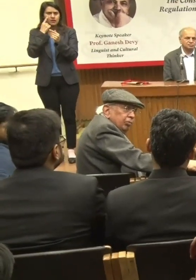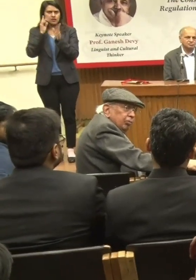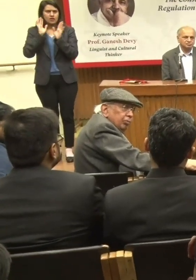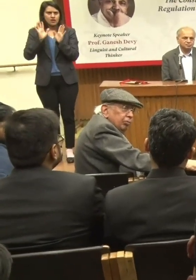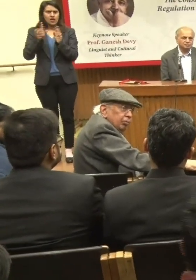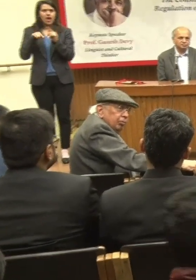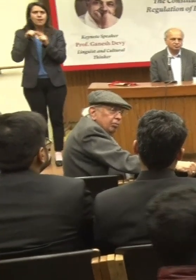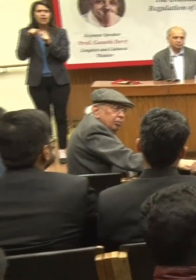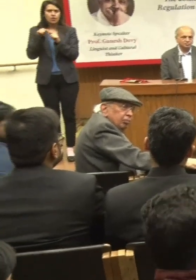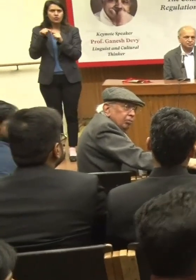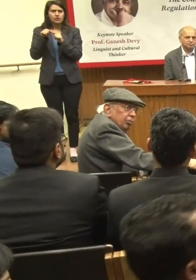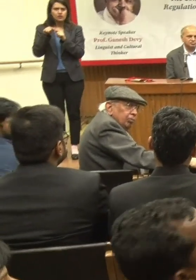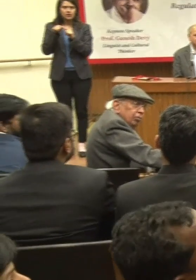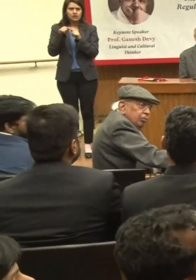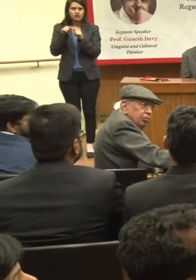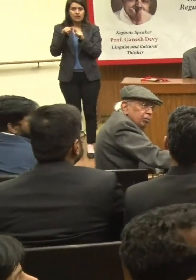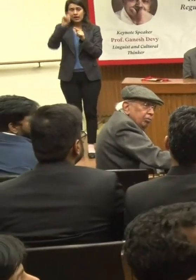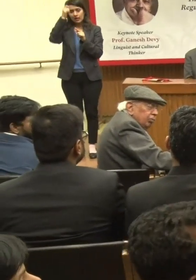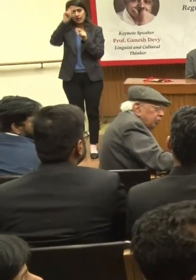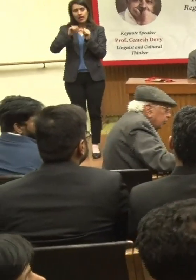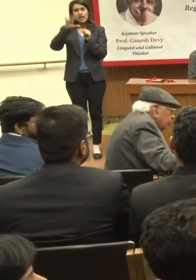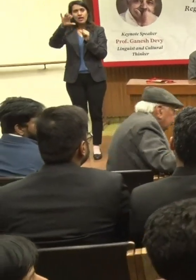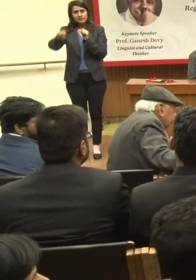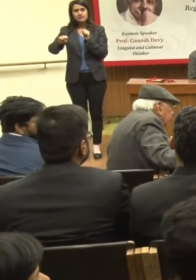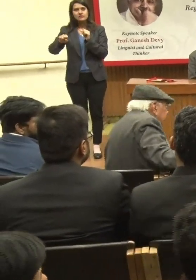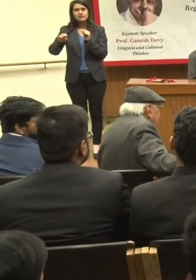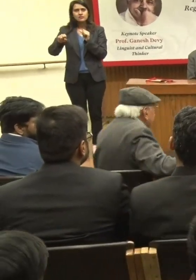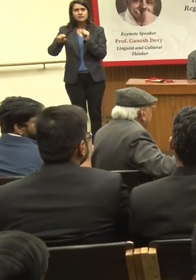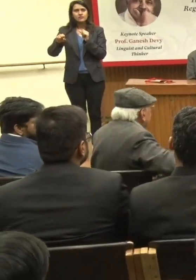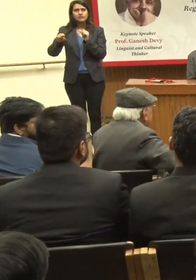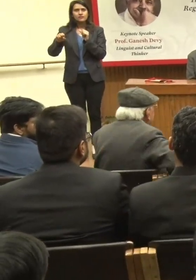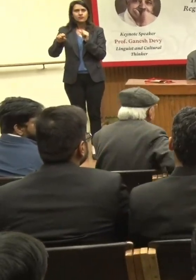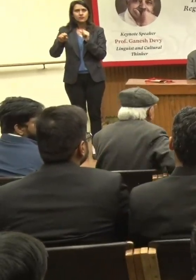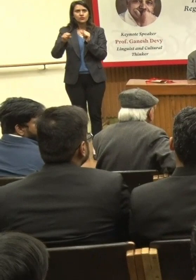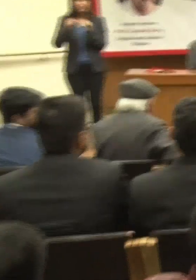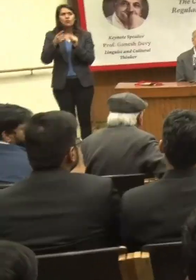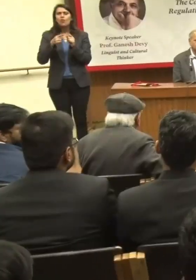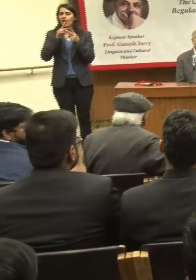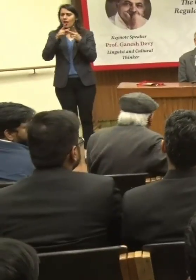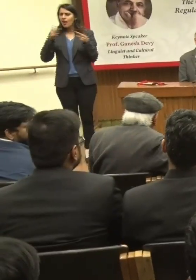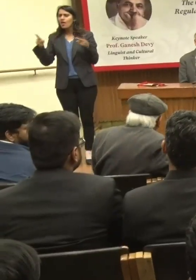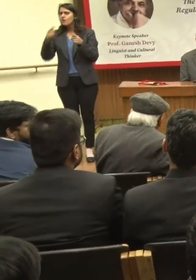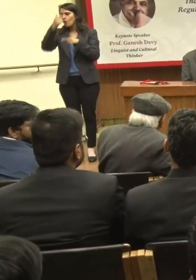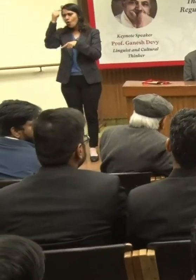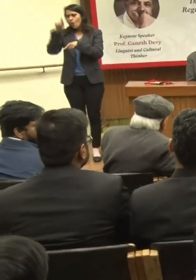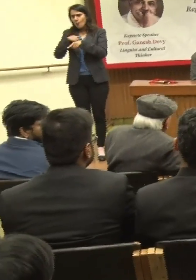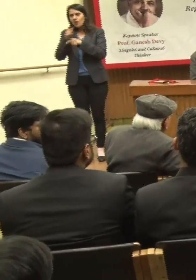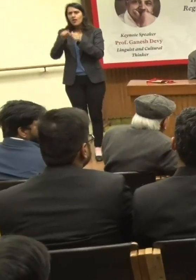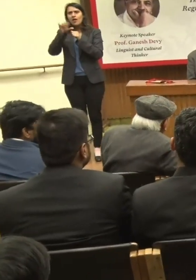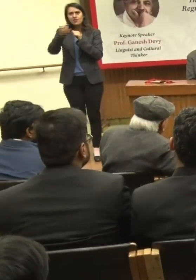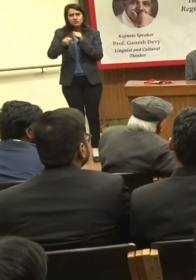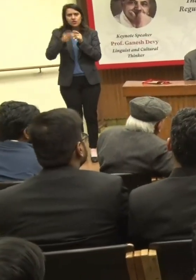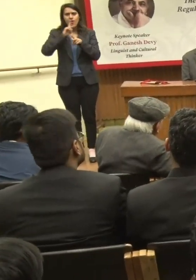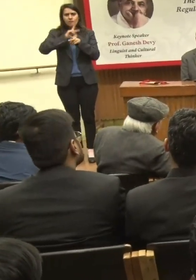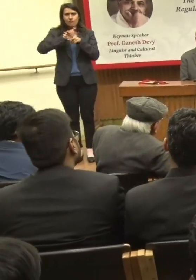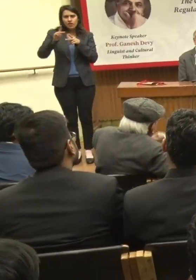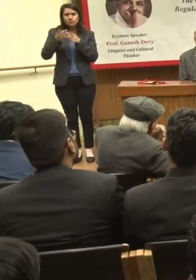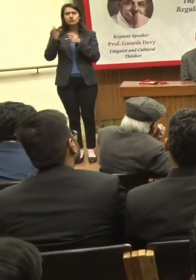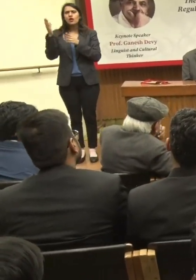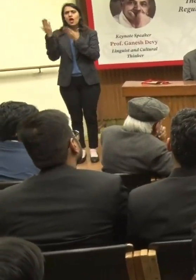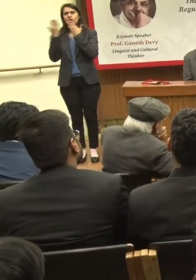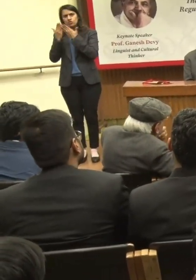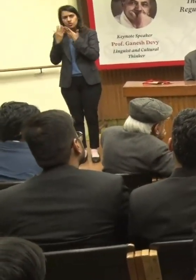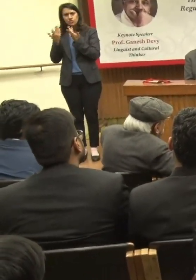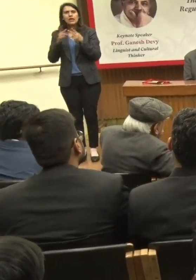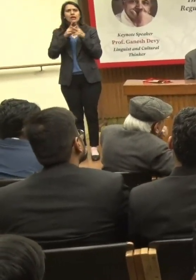once that access to English is taken away, there's also you also lose access to a lot of other opportunities, professional, educational.